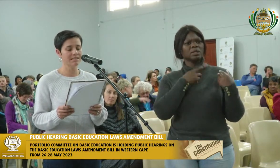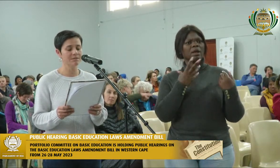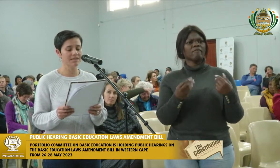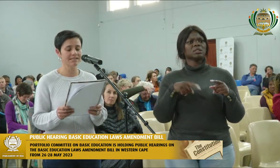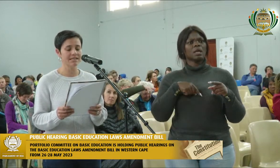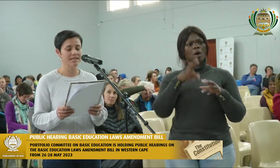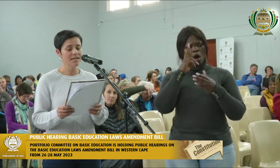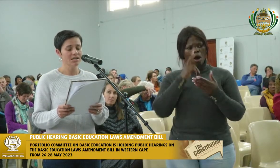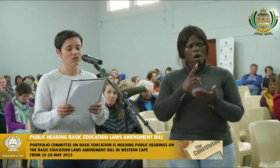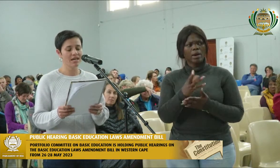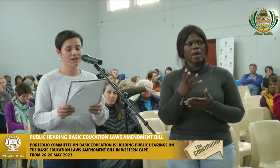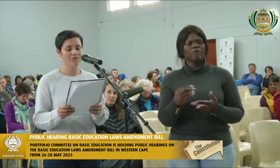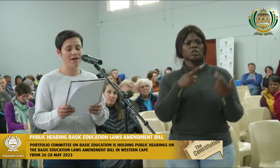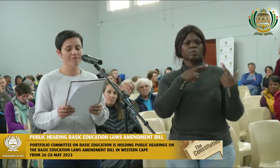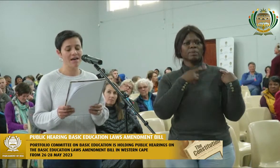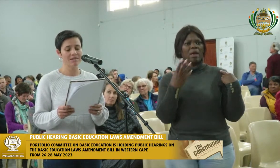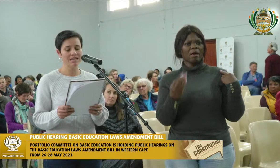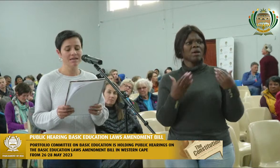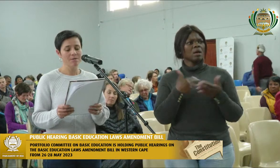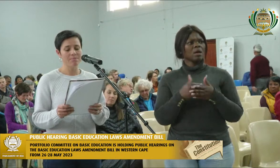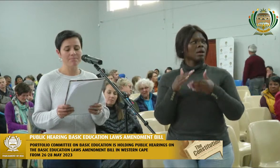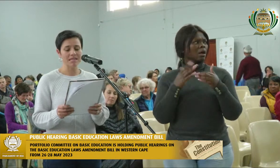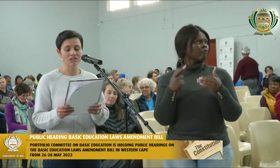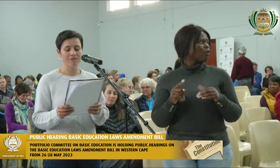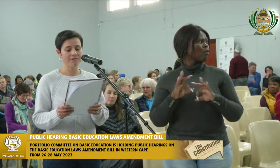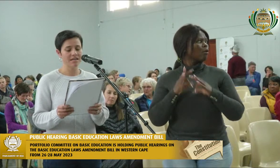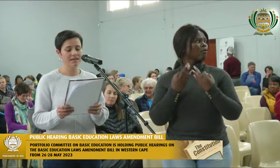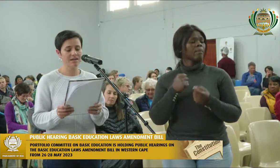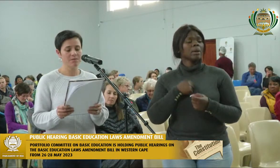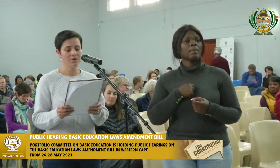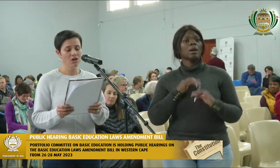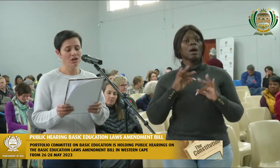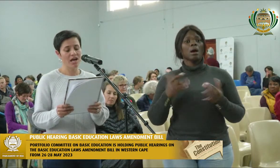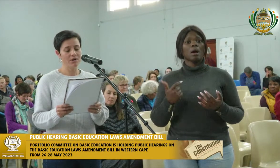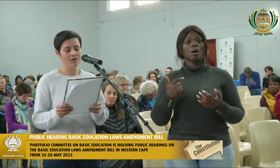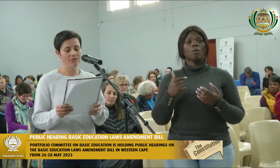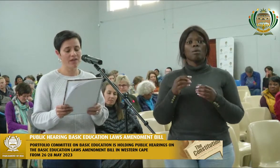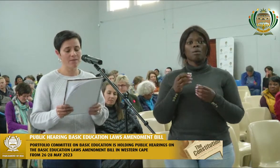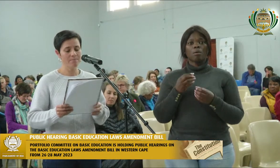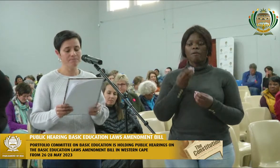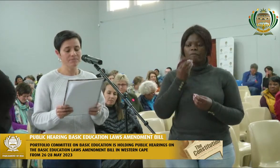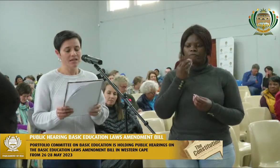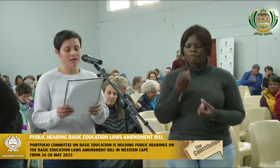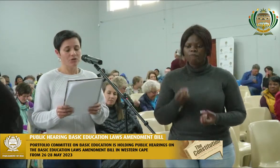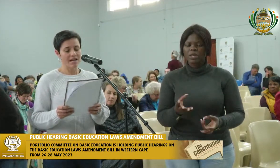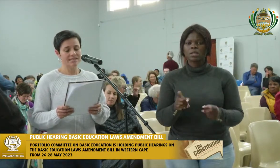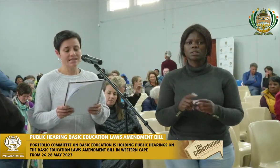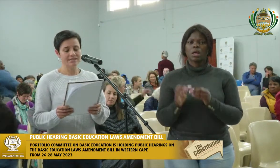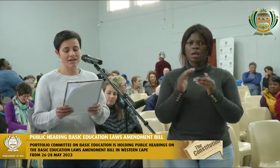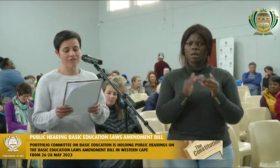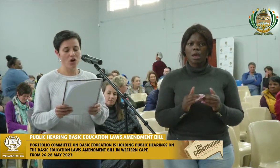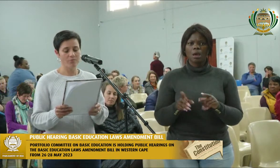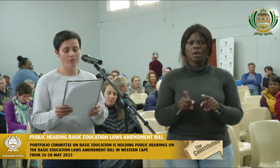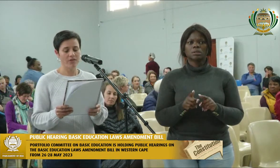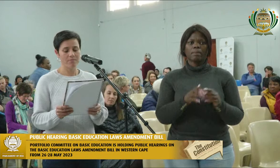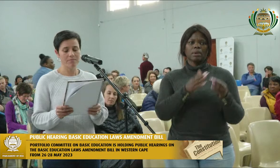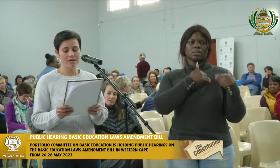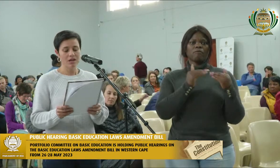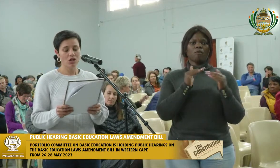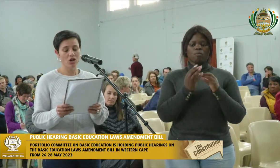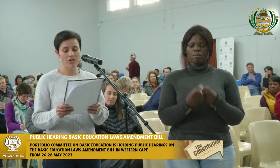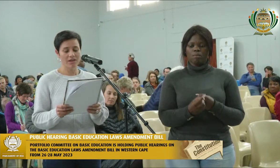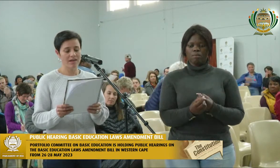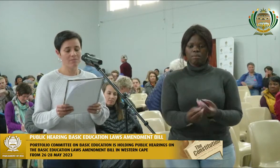great responsibility to care for my family by means of feeding them, caring for them, creating a safe home for